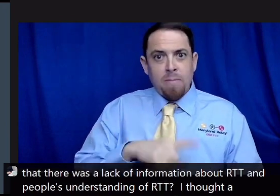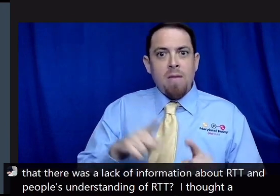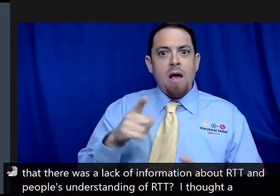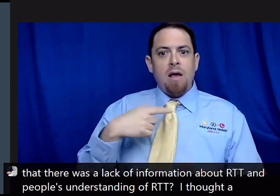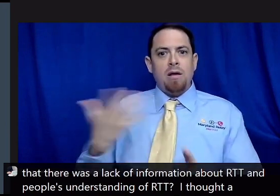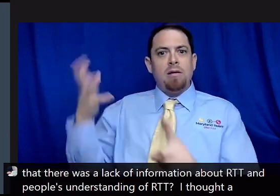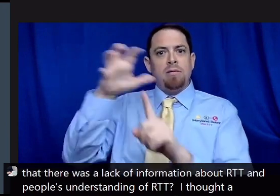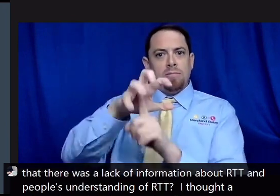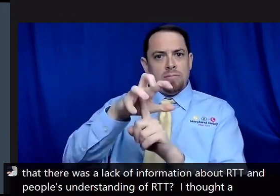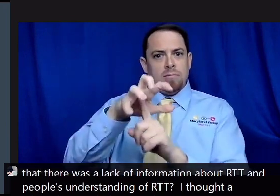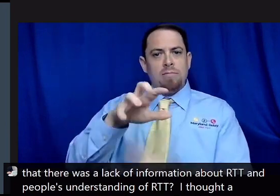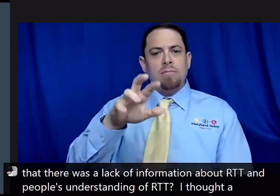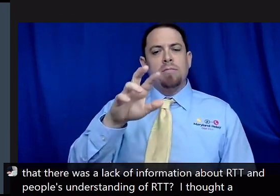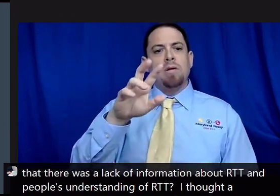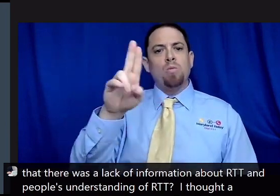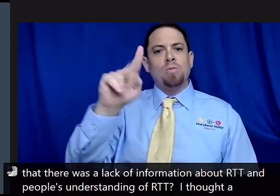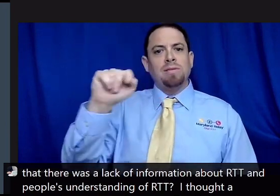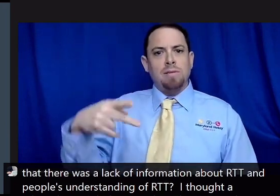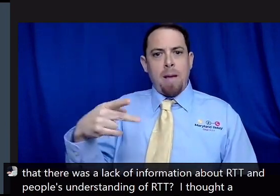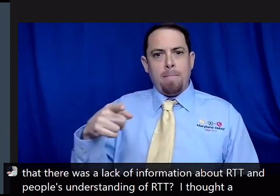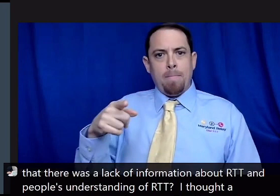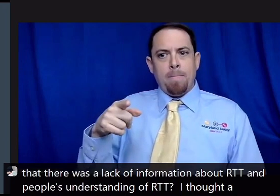Really, at its core is RTT.